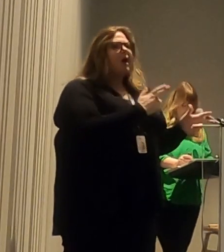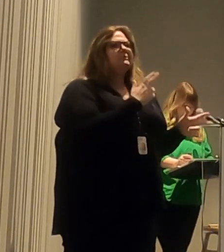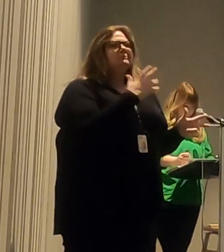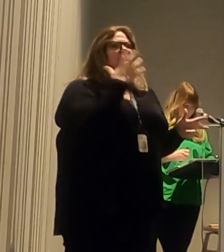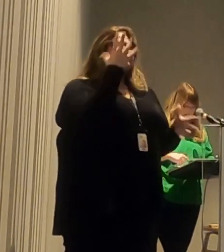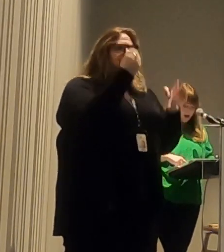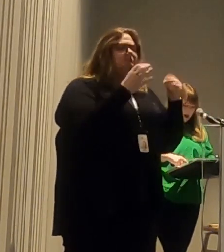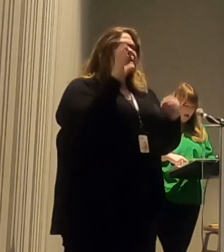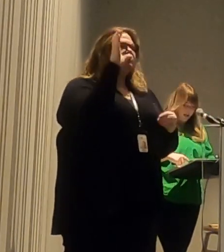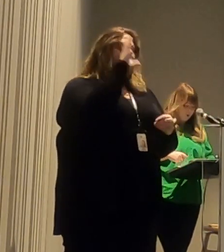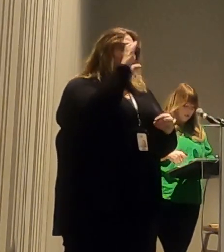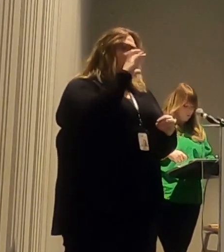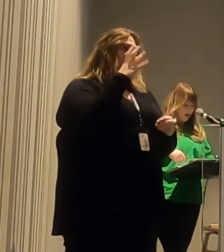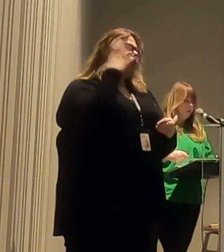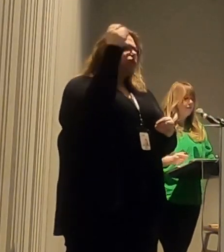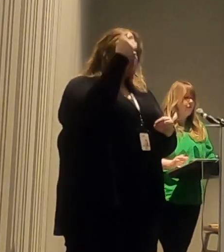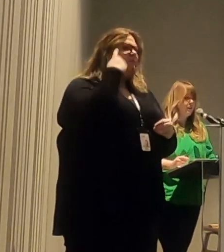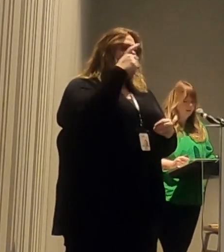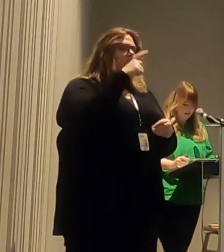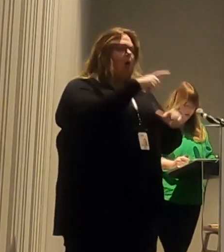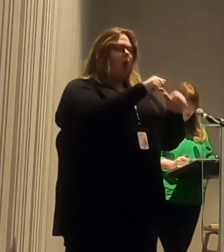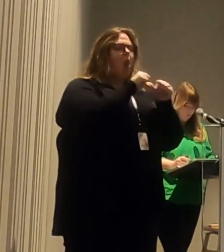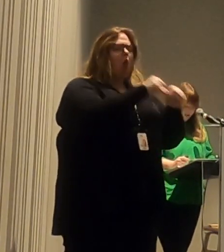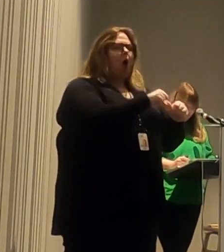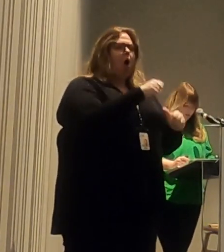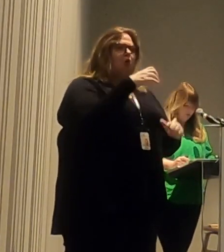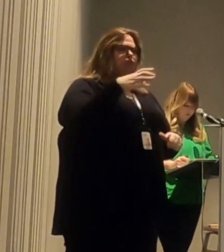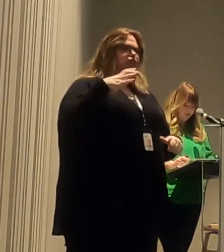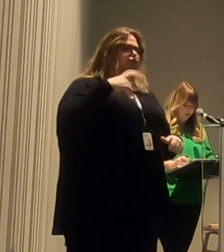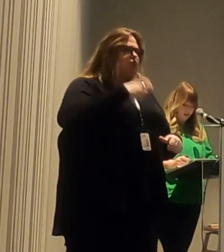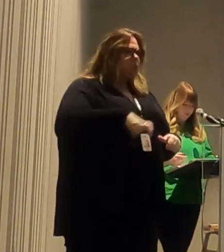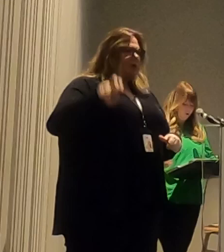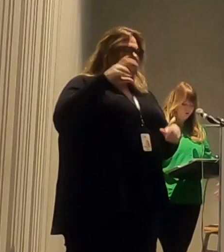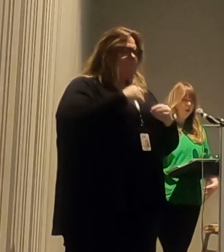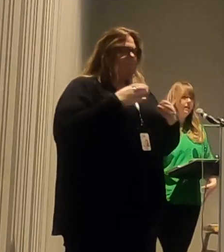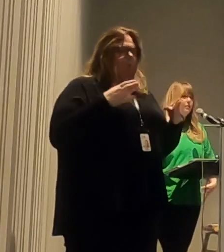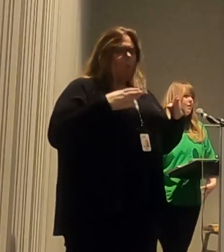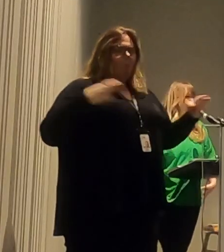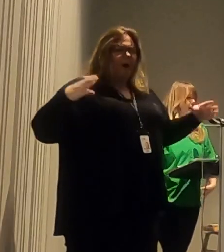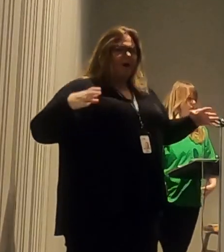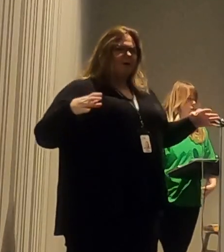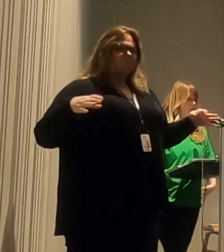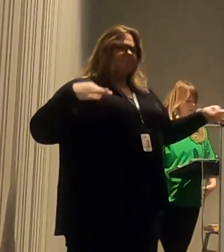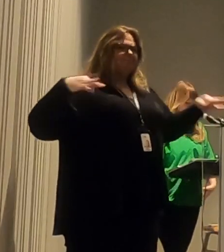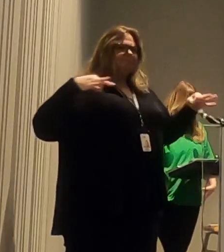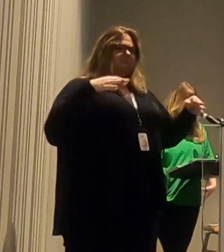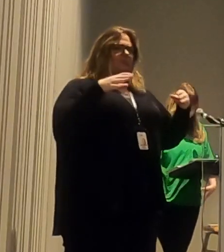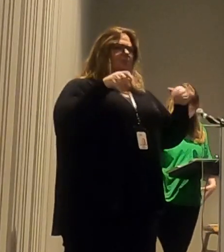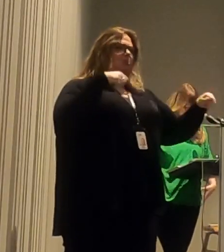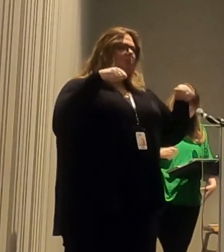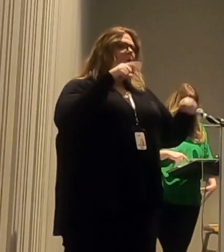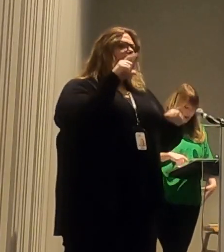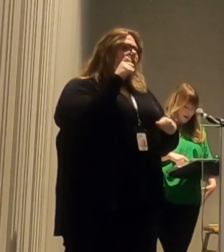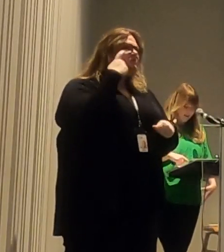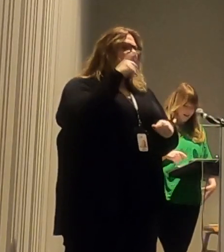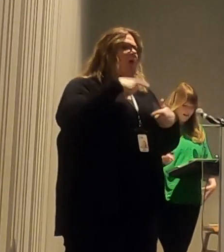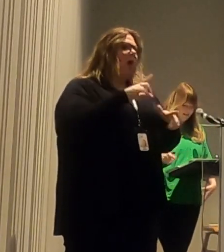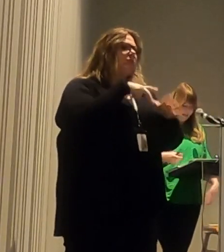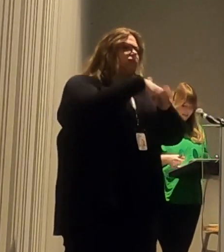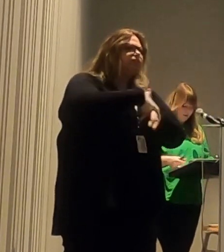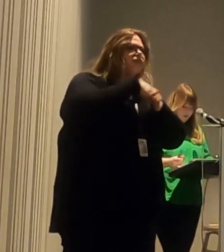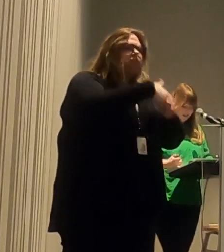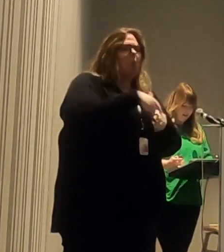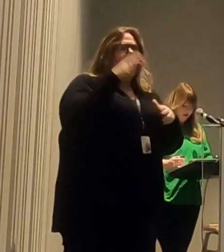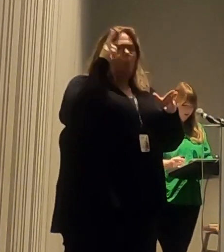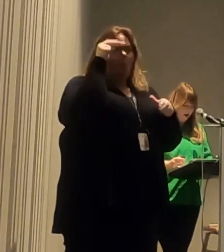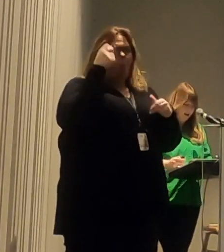or hunting. It was a wider fit than the other ones to facilitate movement and riding on horses. And